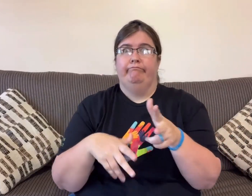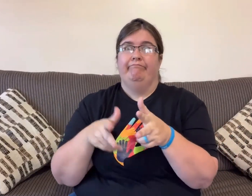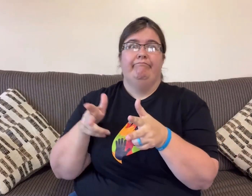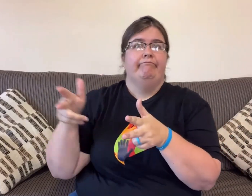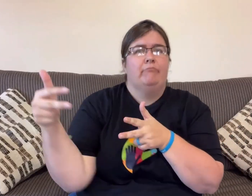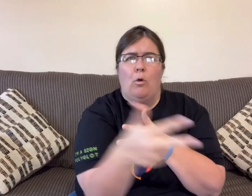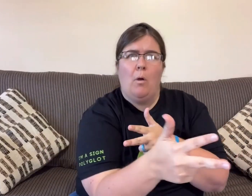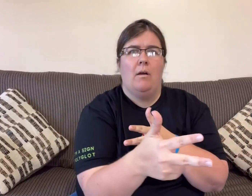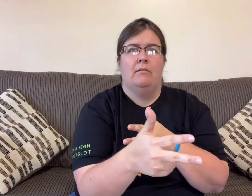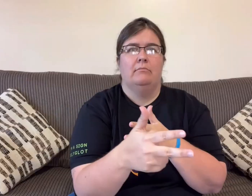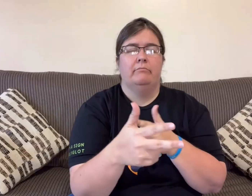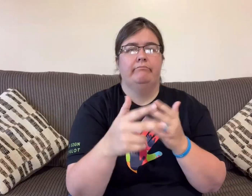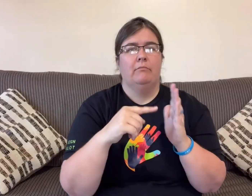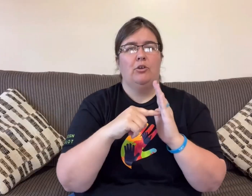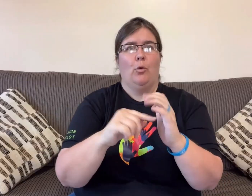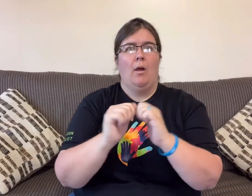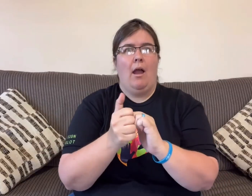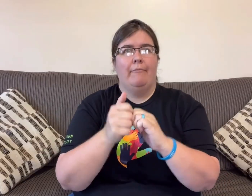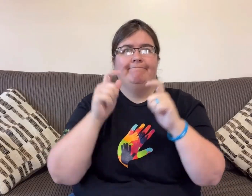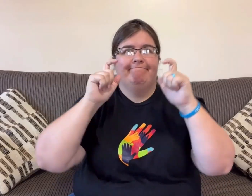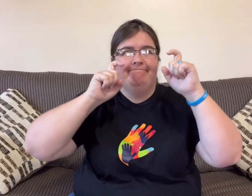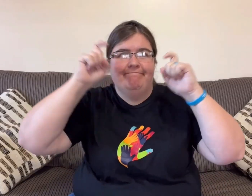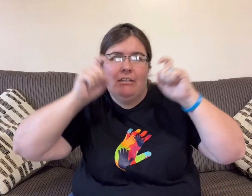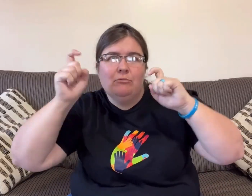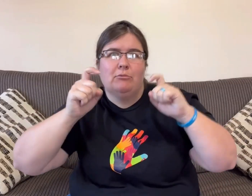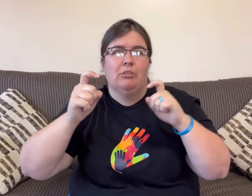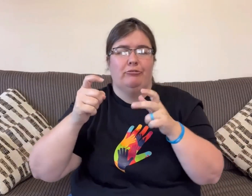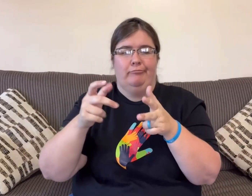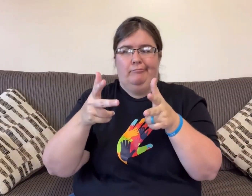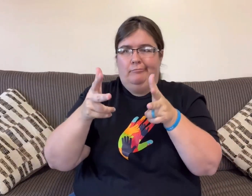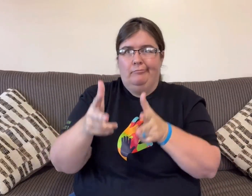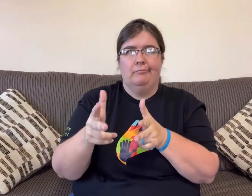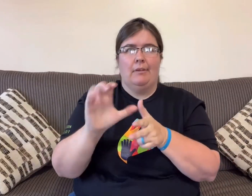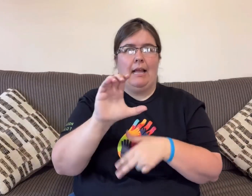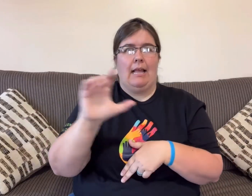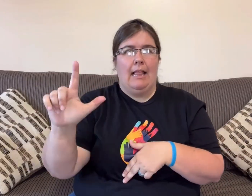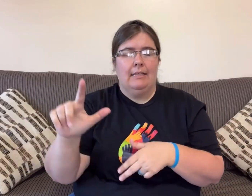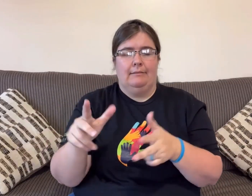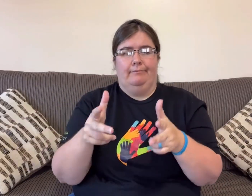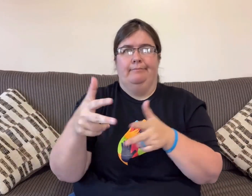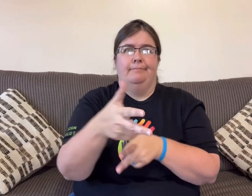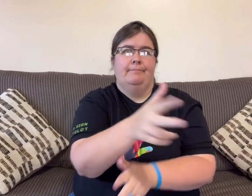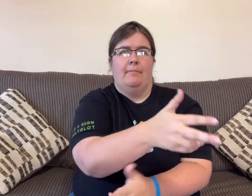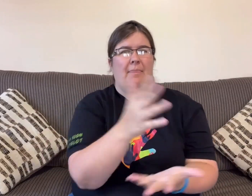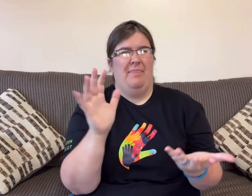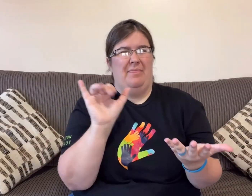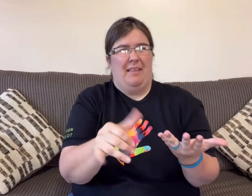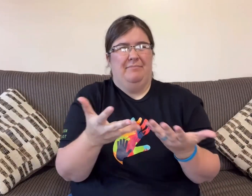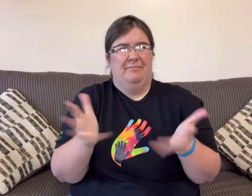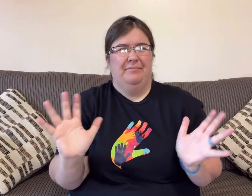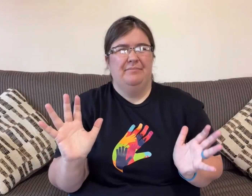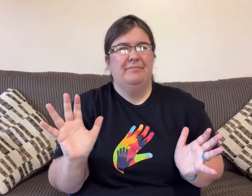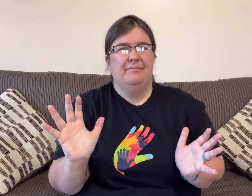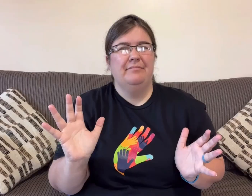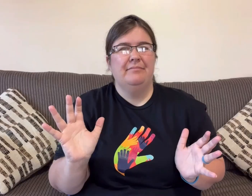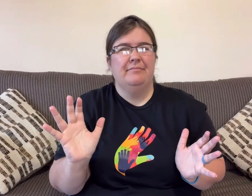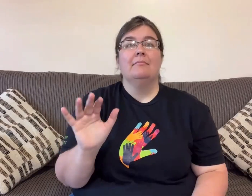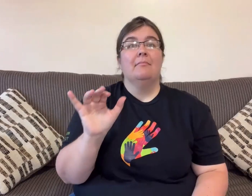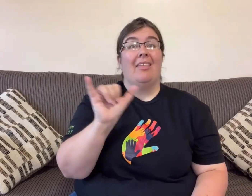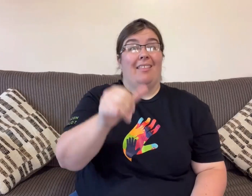in ASL. You're showing all the same information, but how? Through facial expressions and classifiers. And that's all you need. And